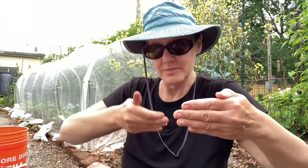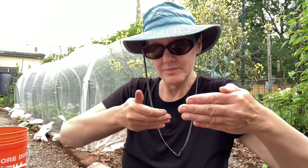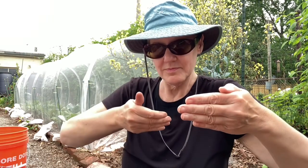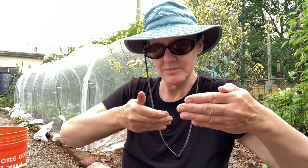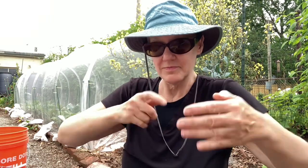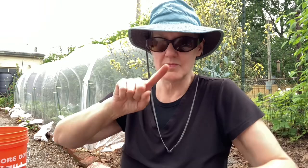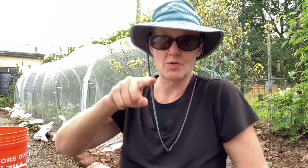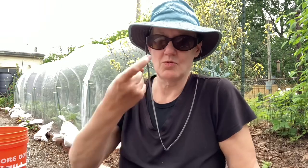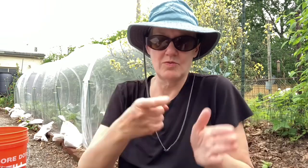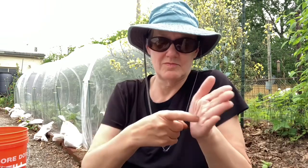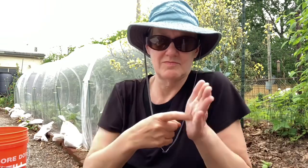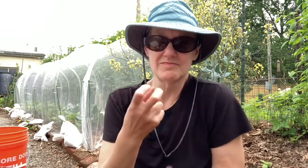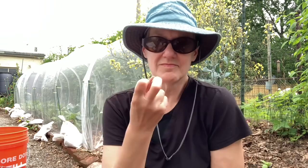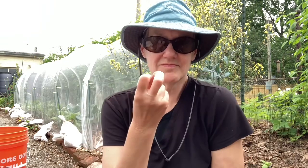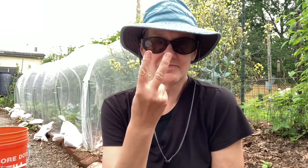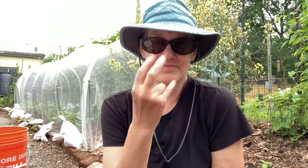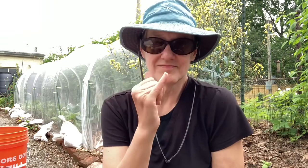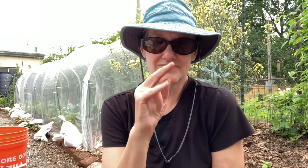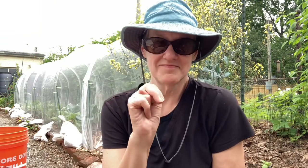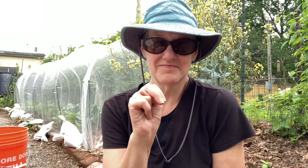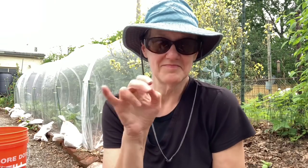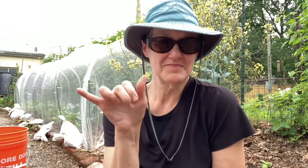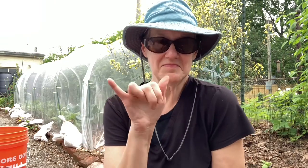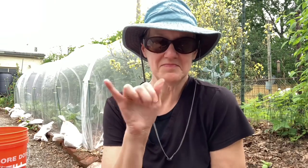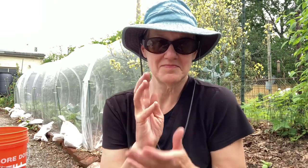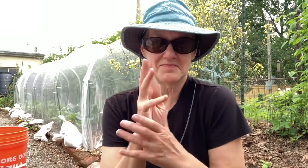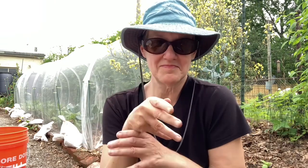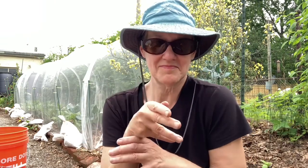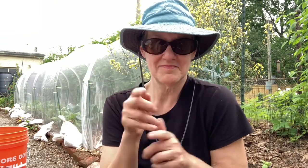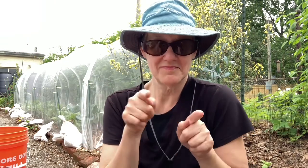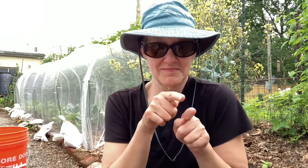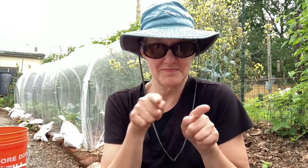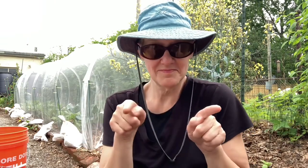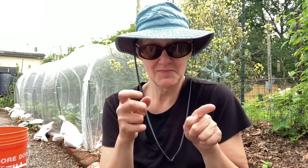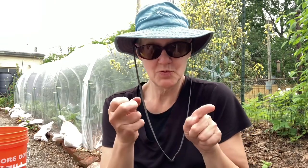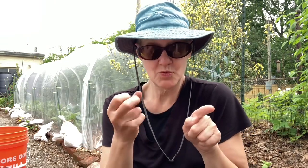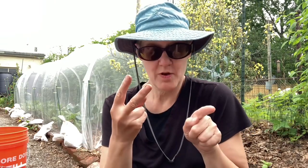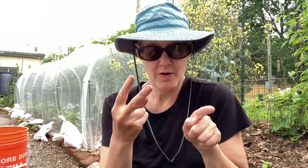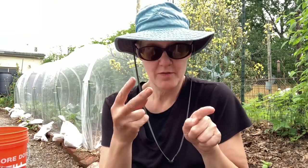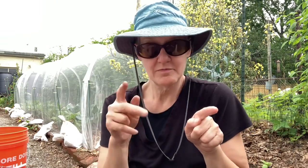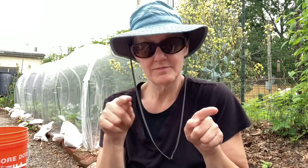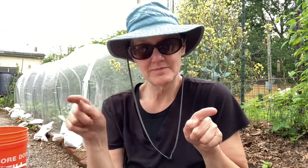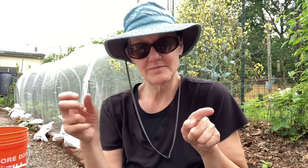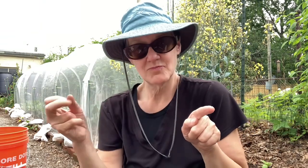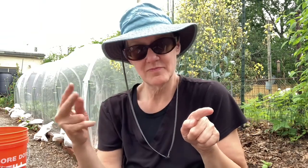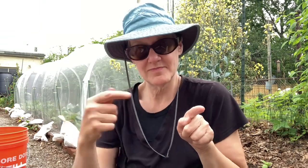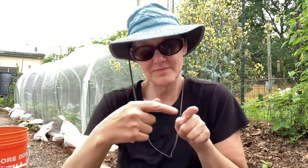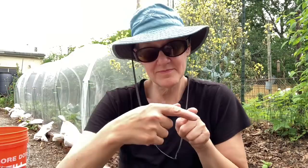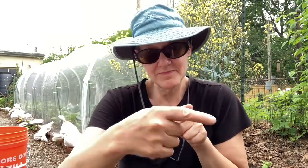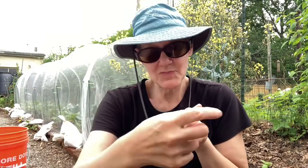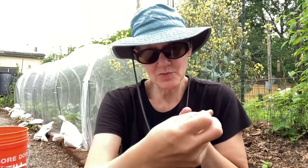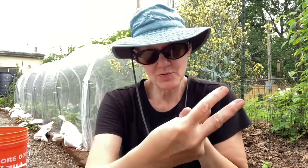you want to space those rows only 12 inches apart, same as the distance you space your